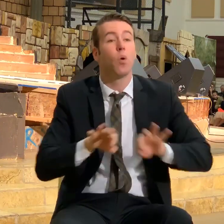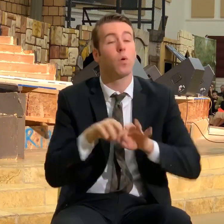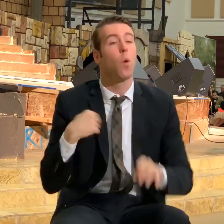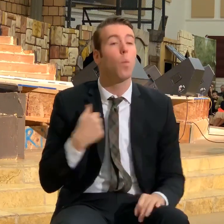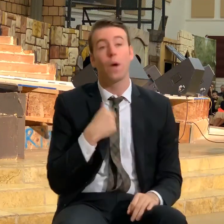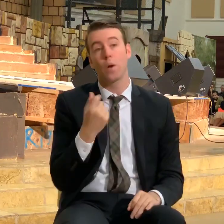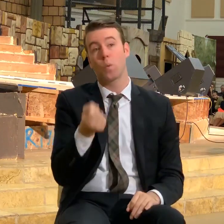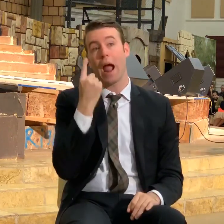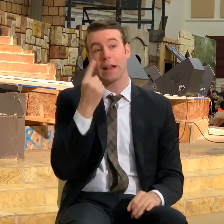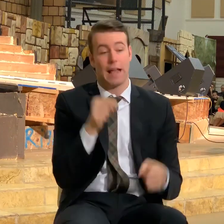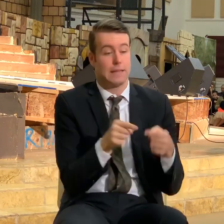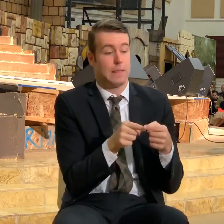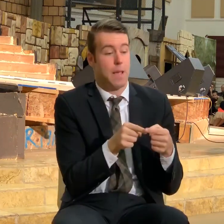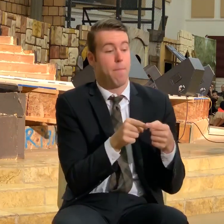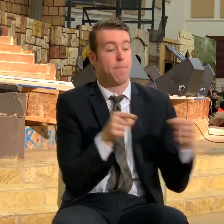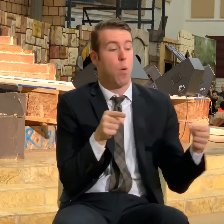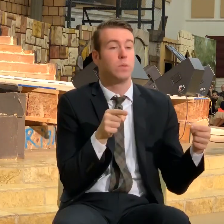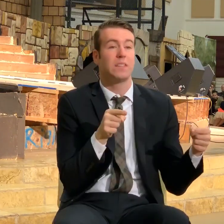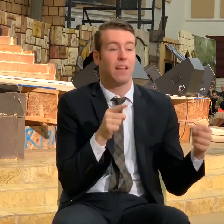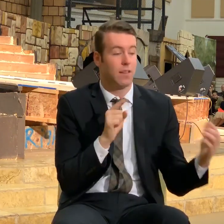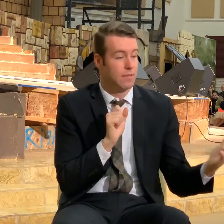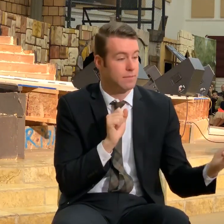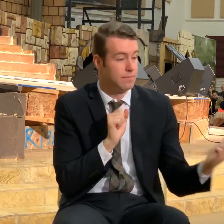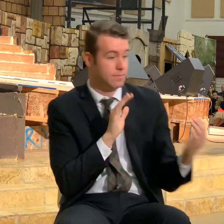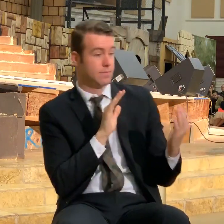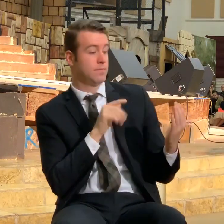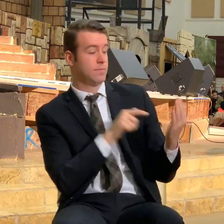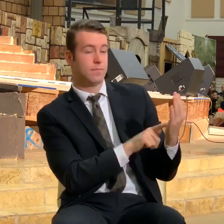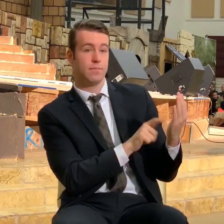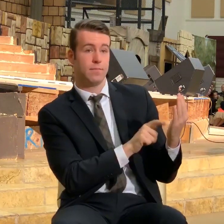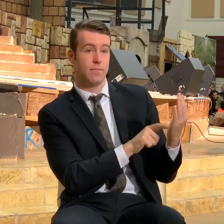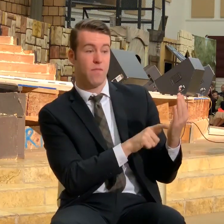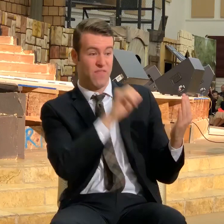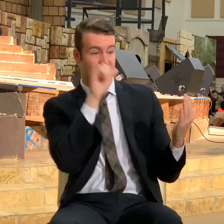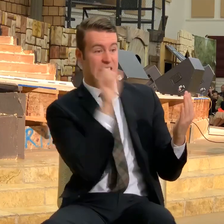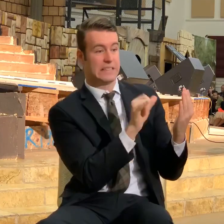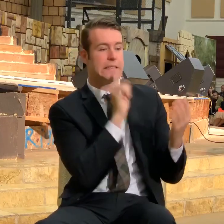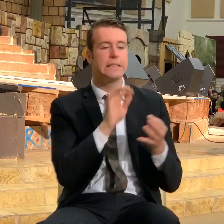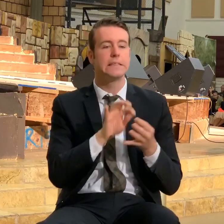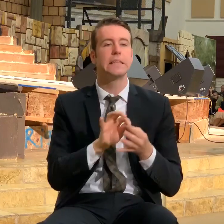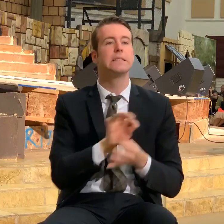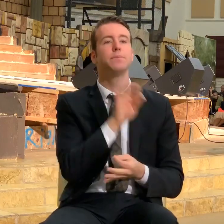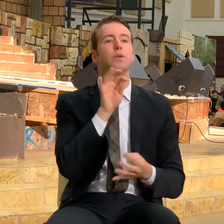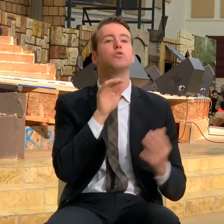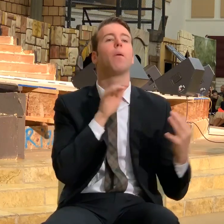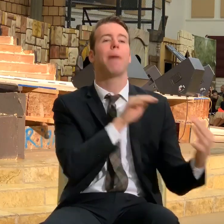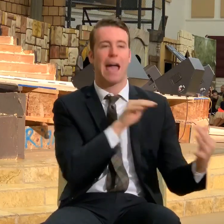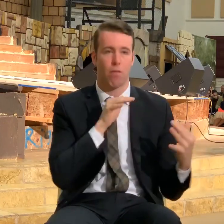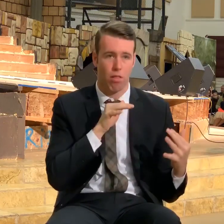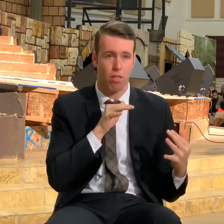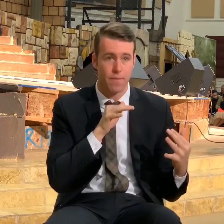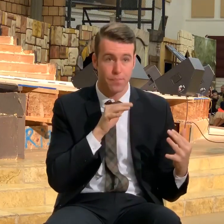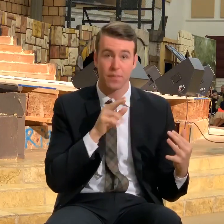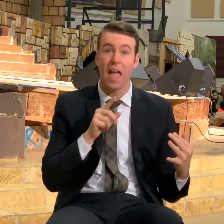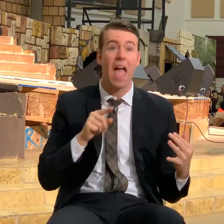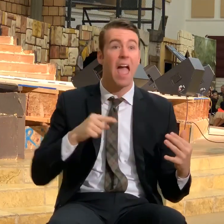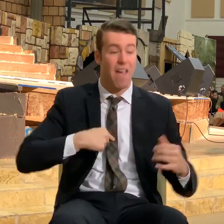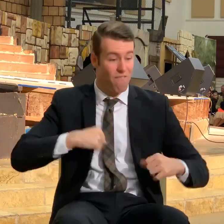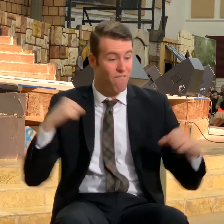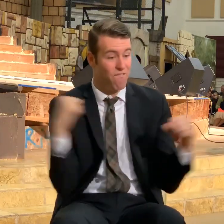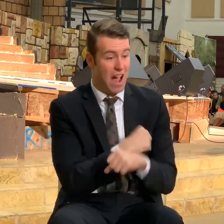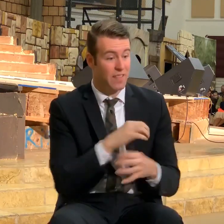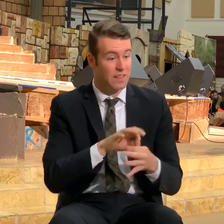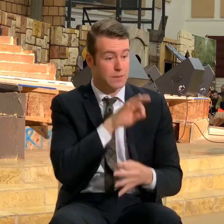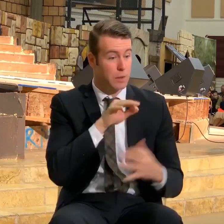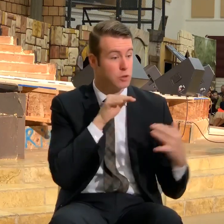when those opposing forces come that this is a spiritual battle. And you don't fight